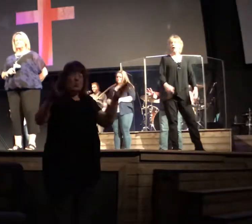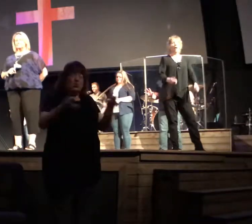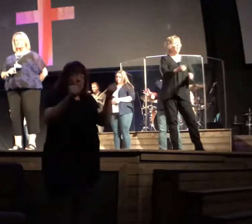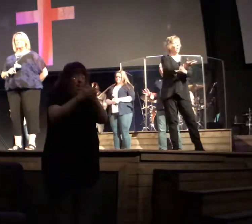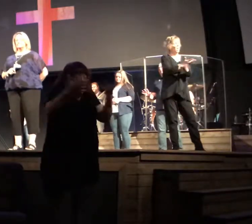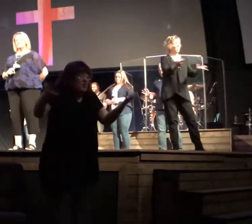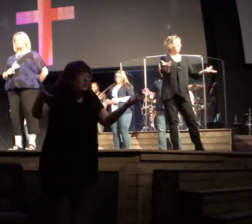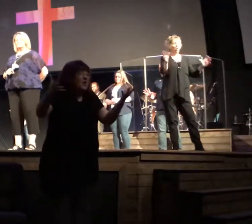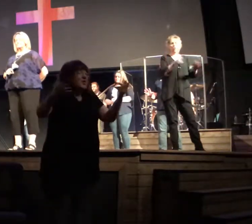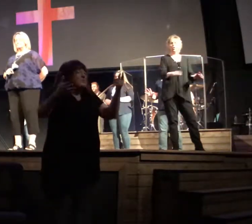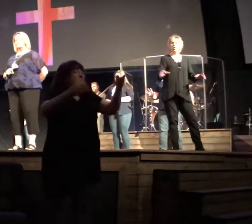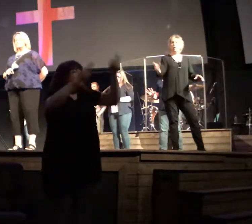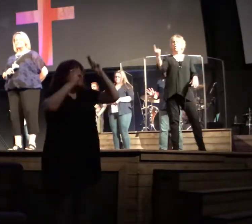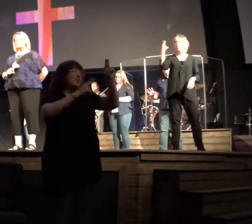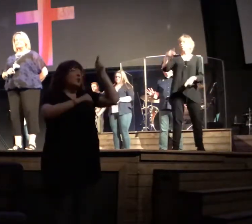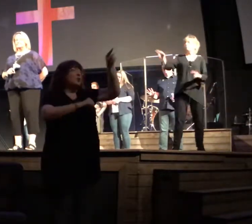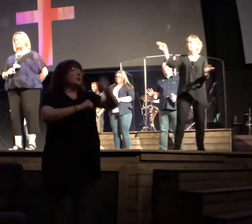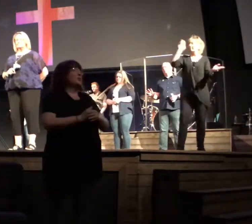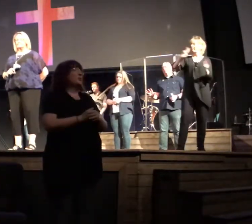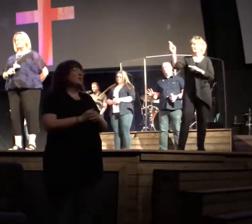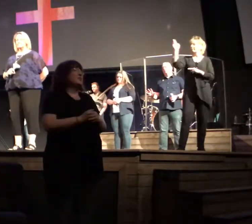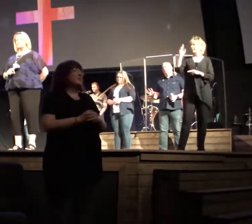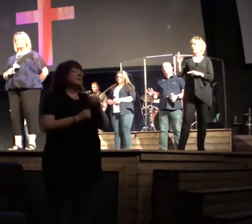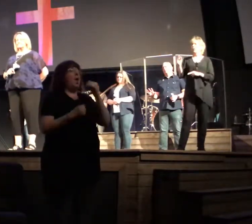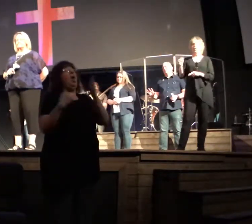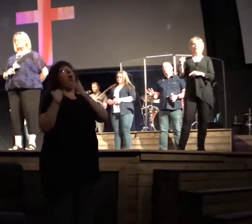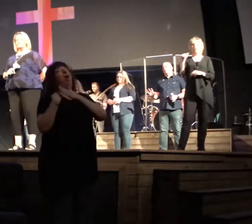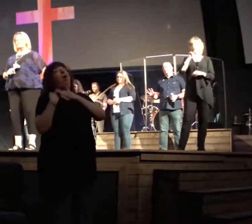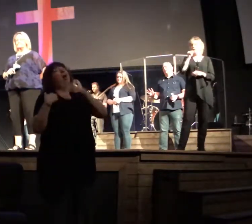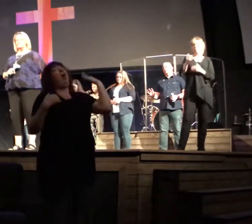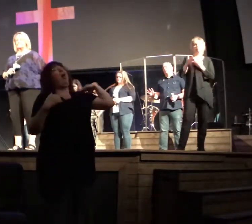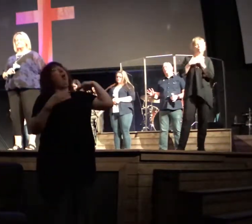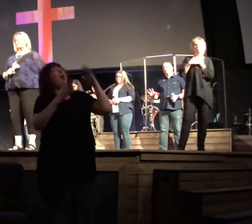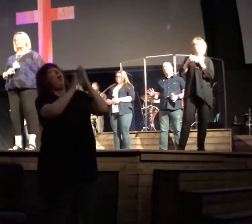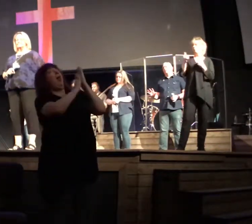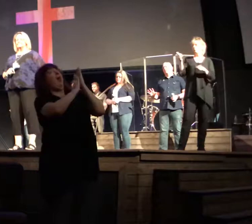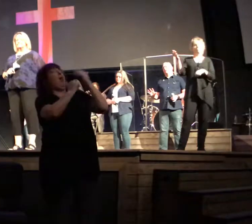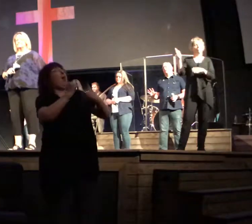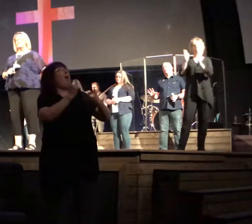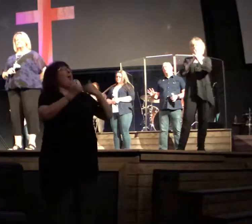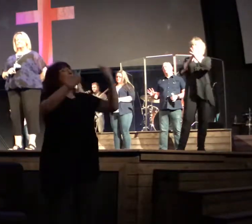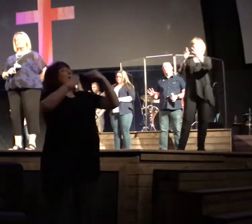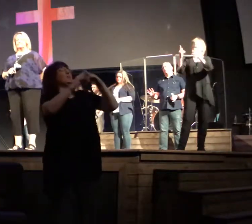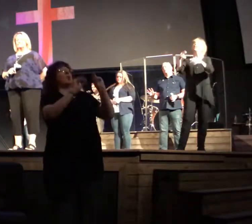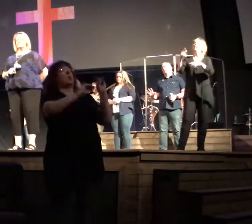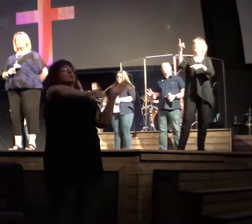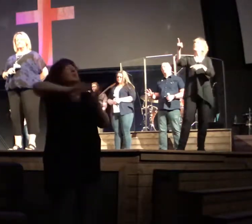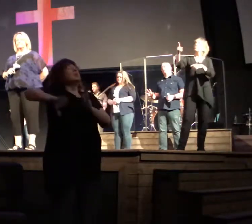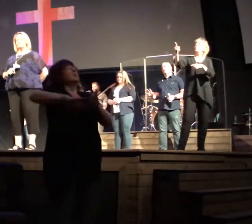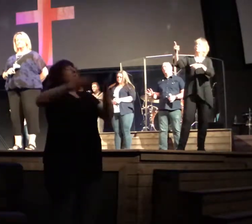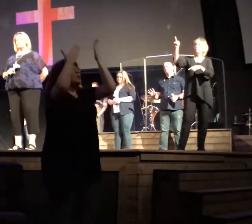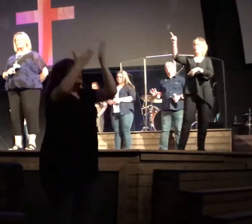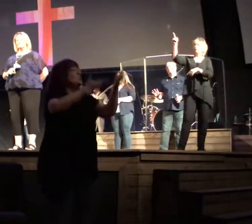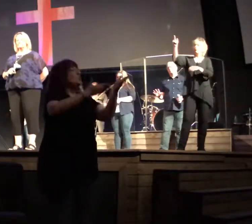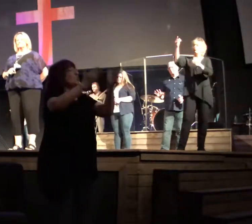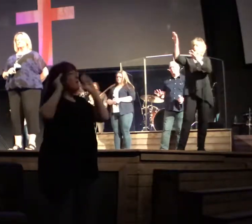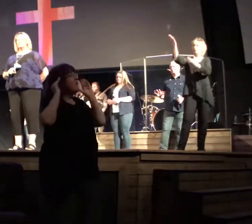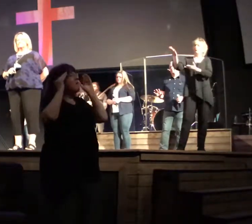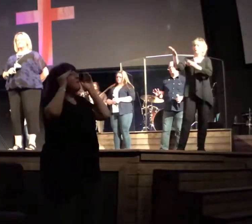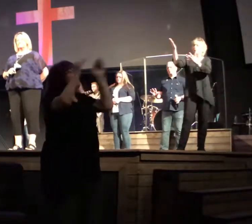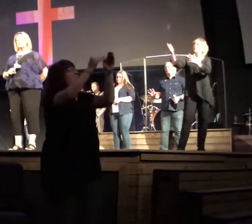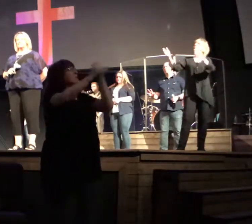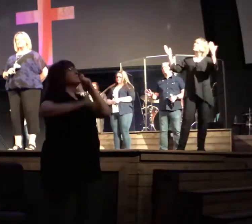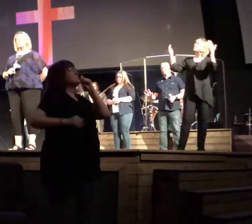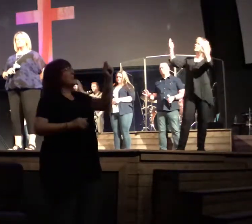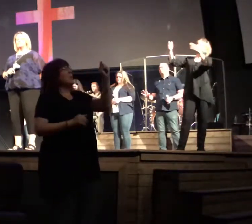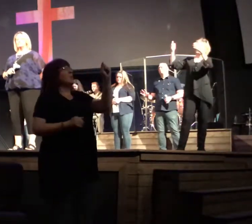here is for your glory. It's not to pat ourselves on the back and get in the spotlight, God. It is to put you smack to